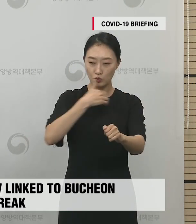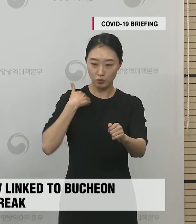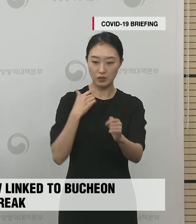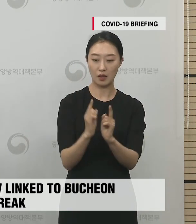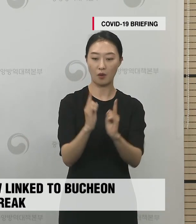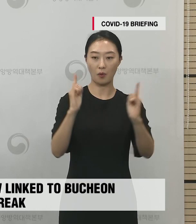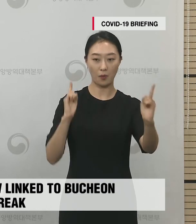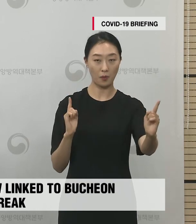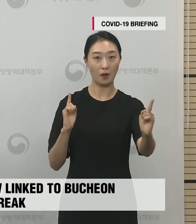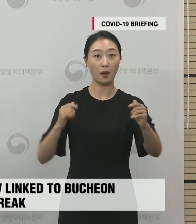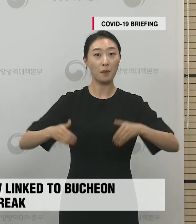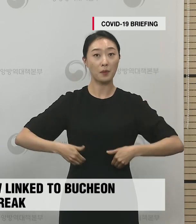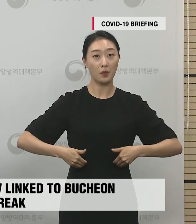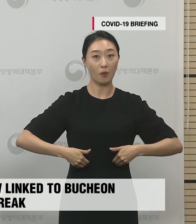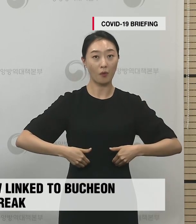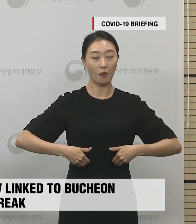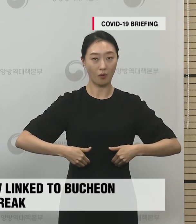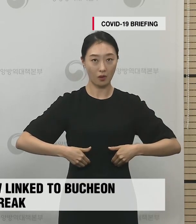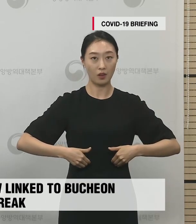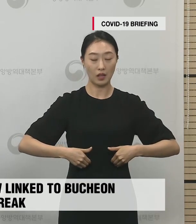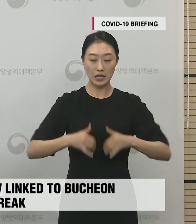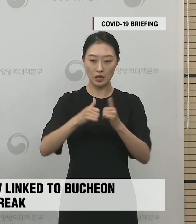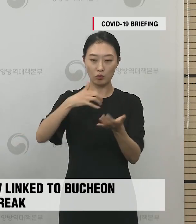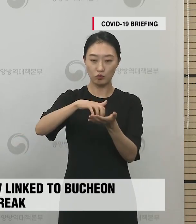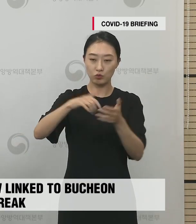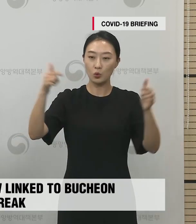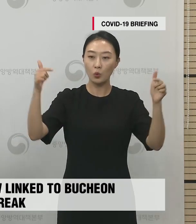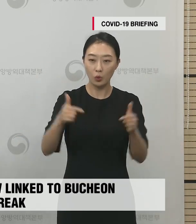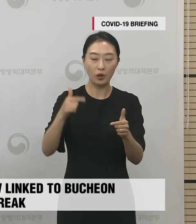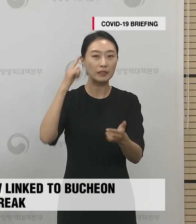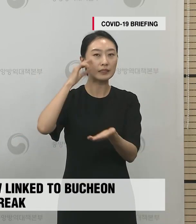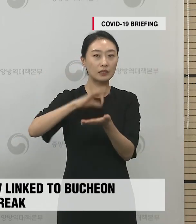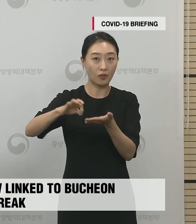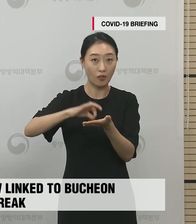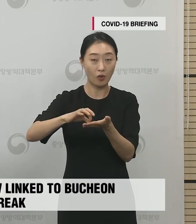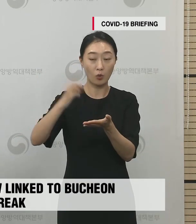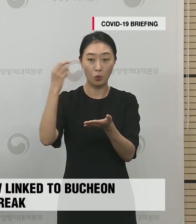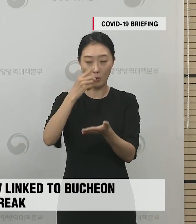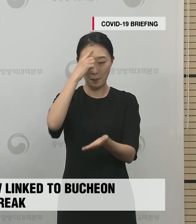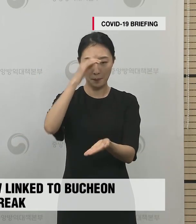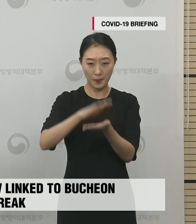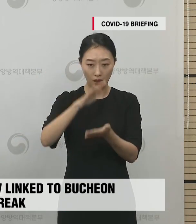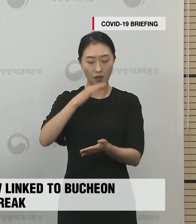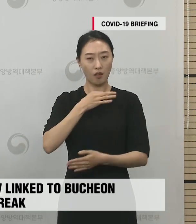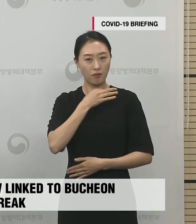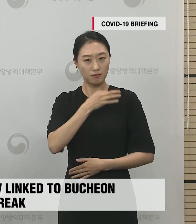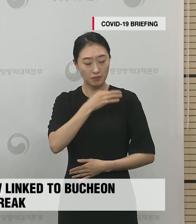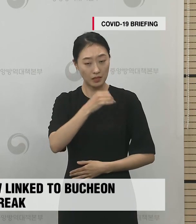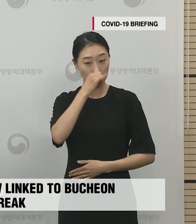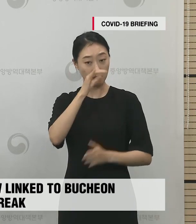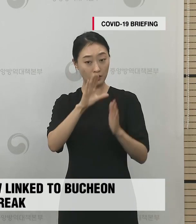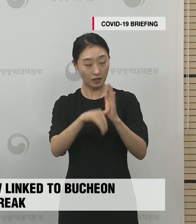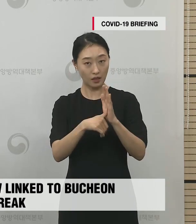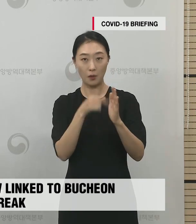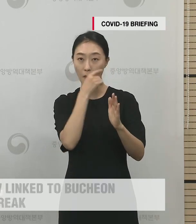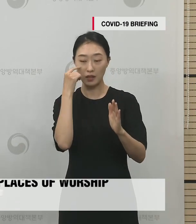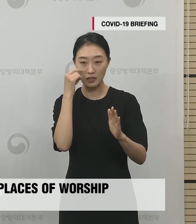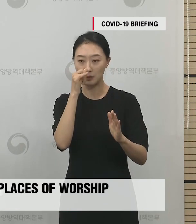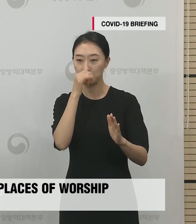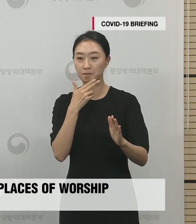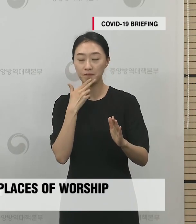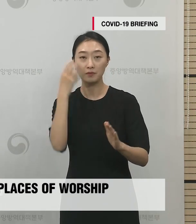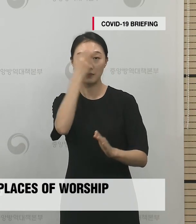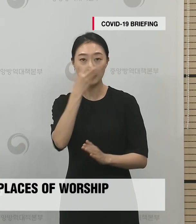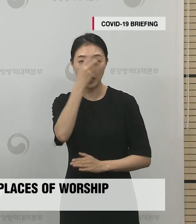unavoidable, the religious facility hosting the event must reduce the number of participants to ensure that participants can maintain proper distance among